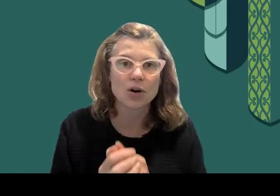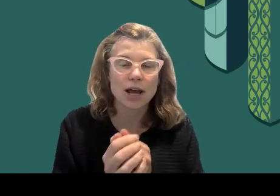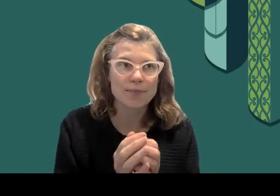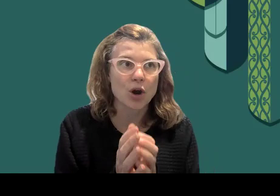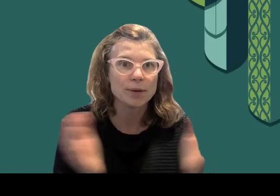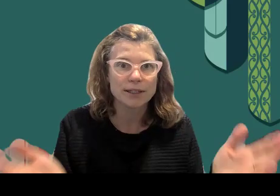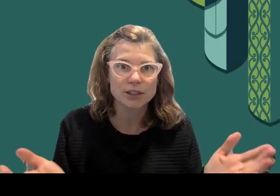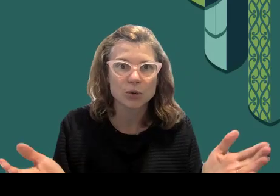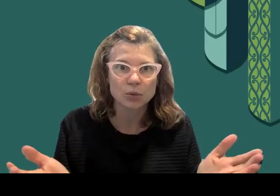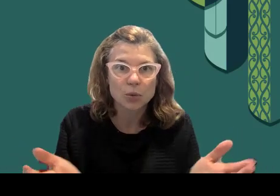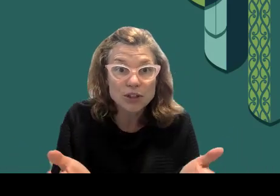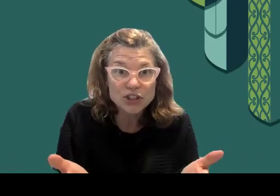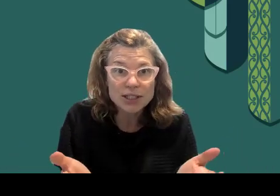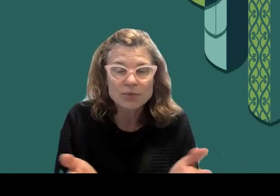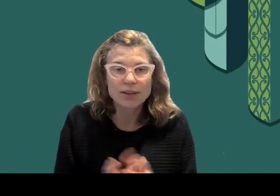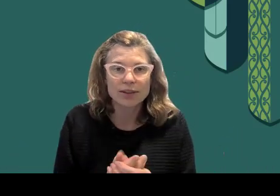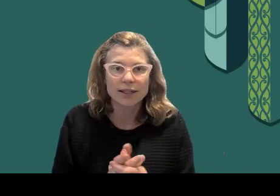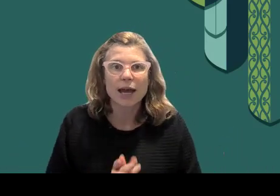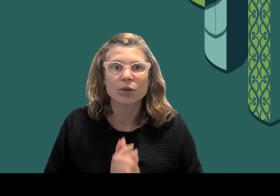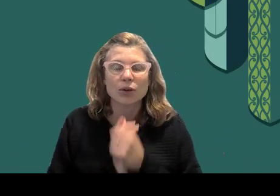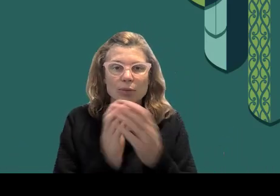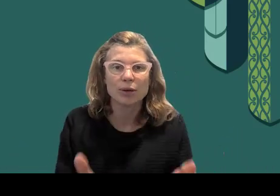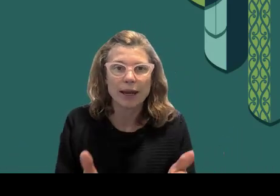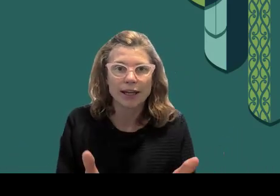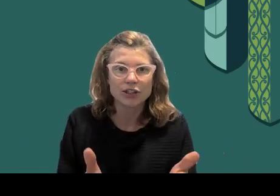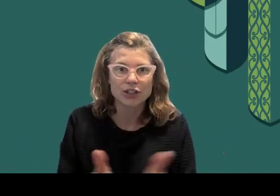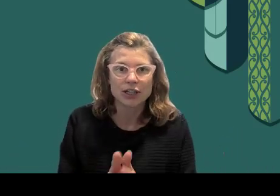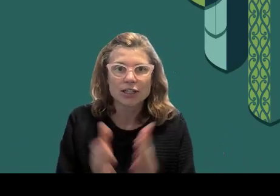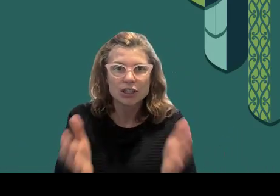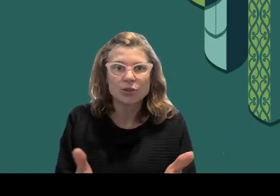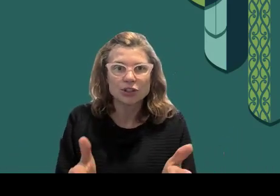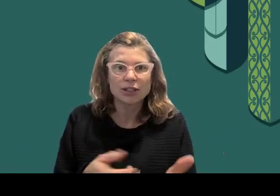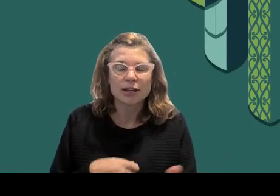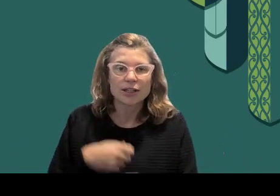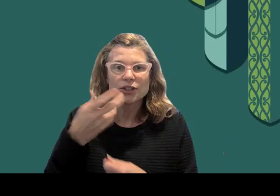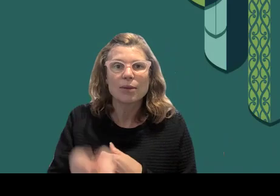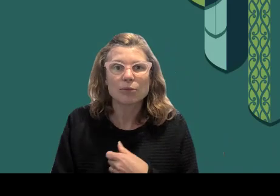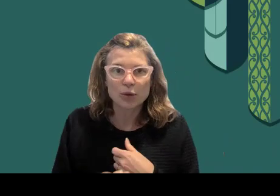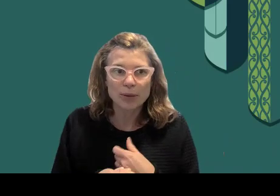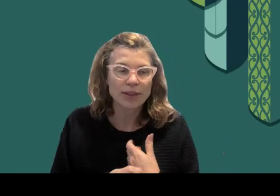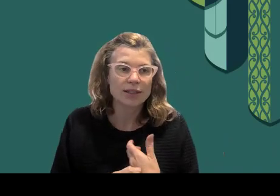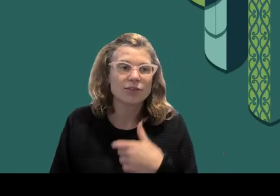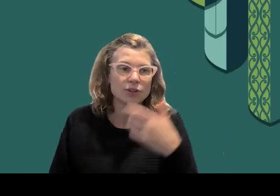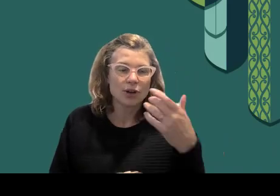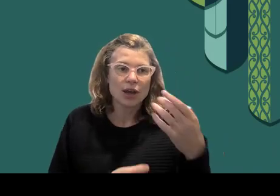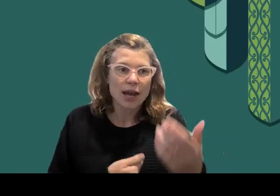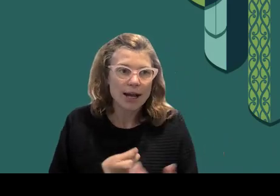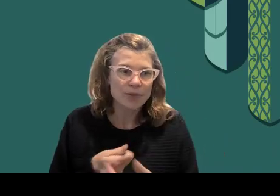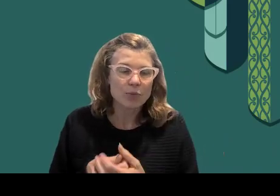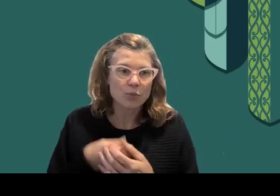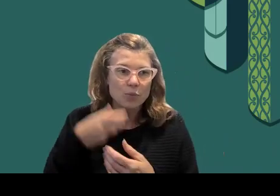those open-ended questions rather than coming with a prepackaged solution. So tell me more about this. Have